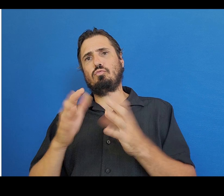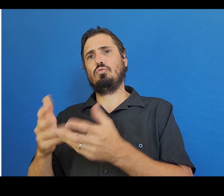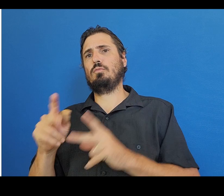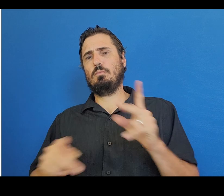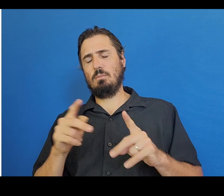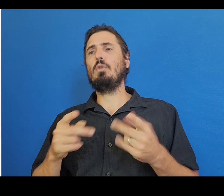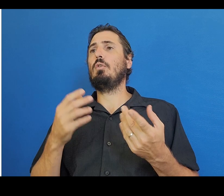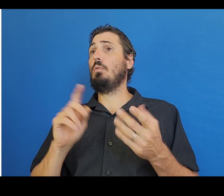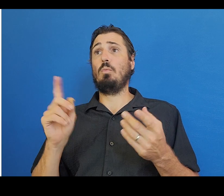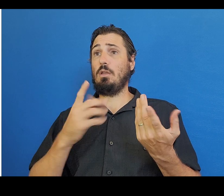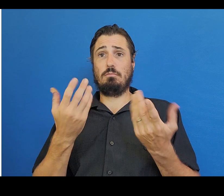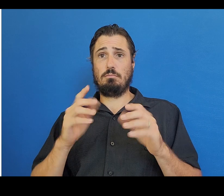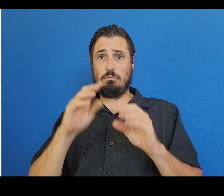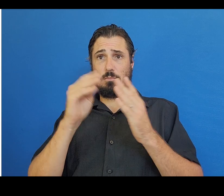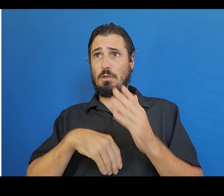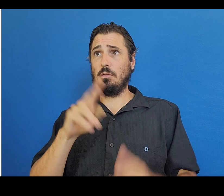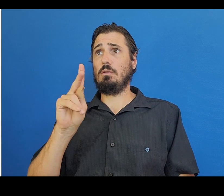the surveys, please visit